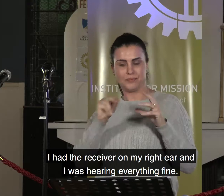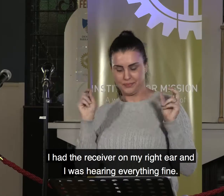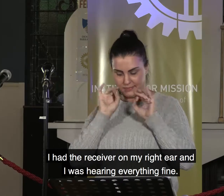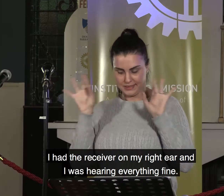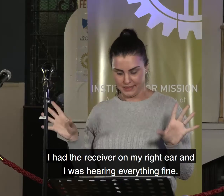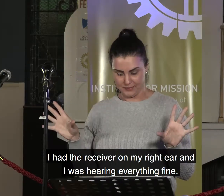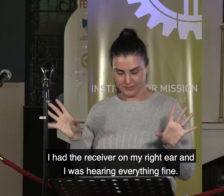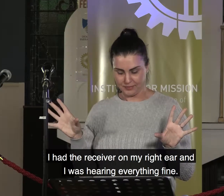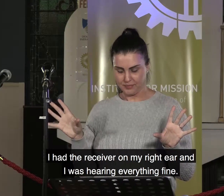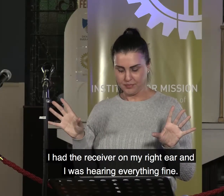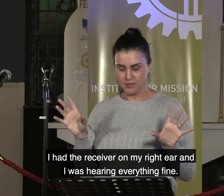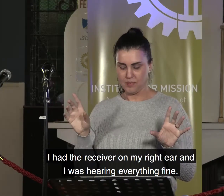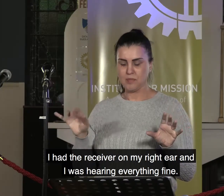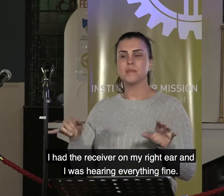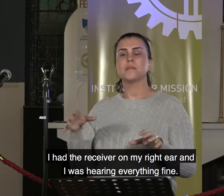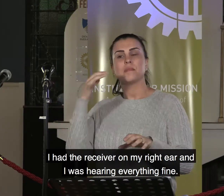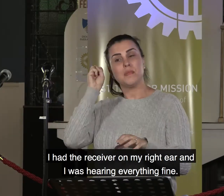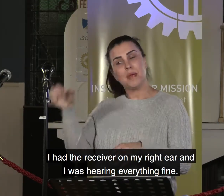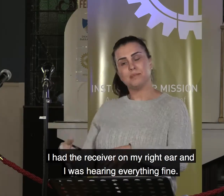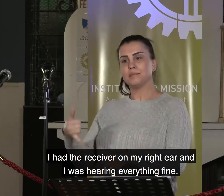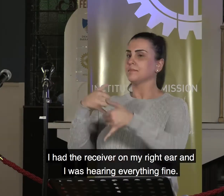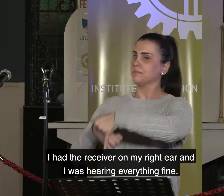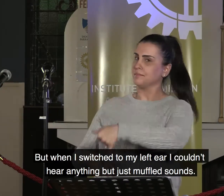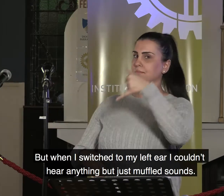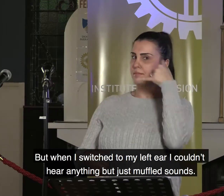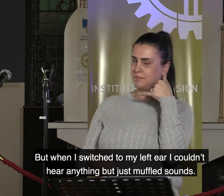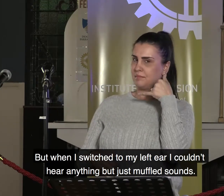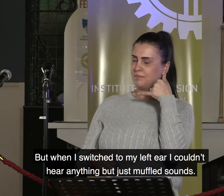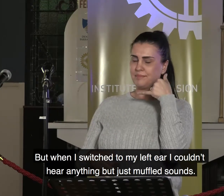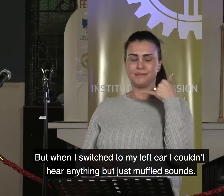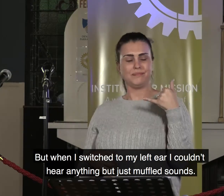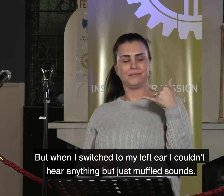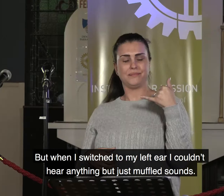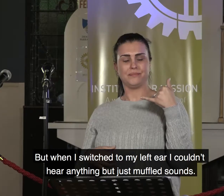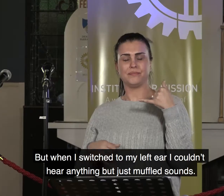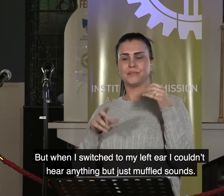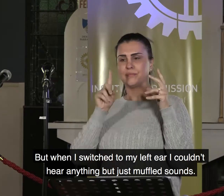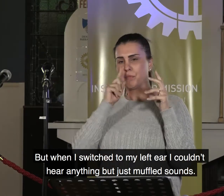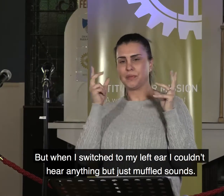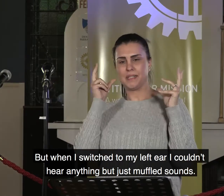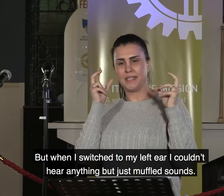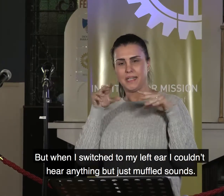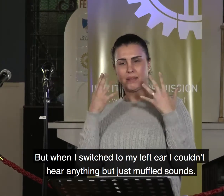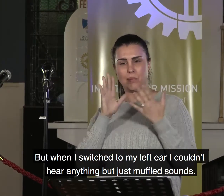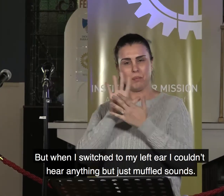ear, and I was hearing everything fine. But when I switched to my left ear, I couldn't hear anything but just